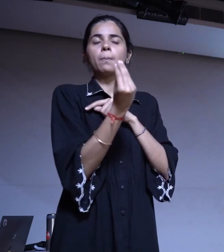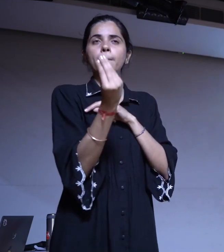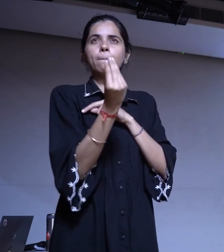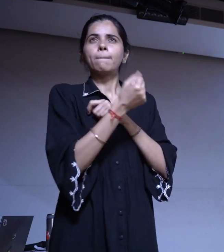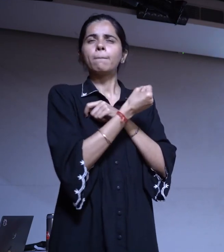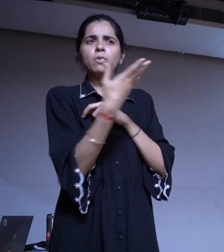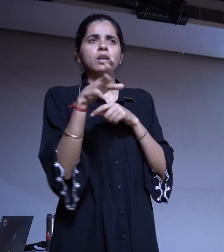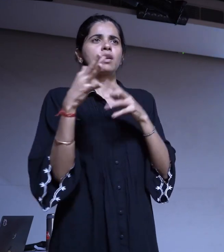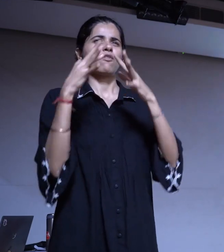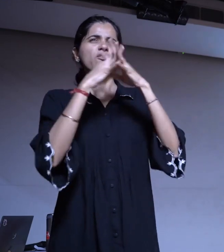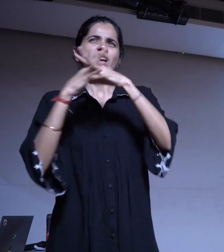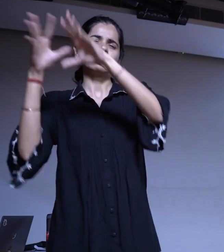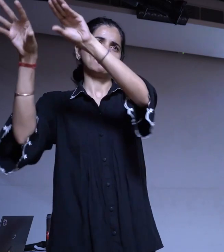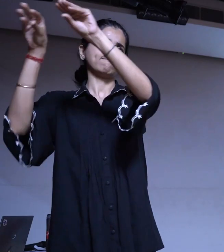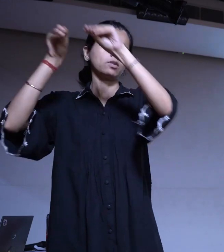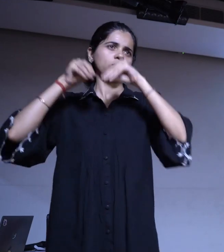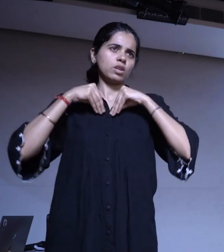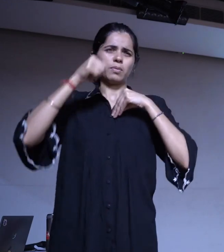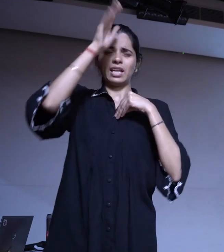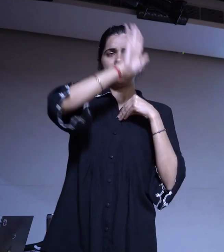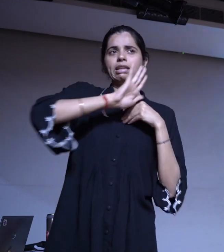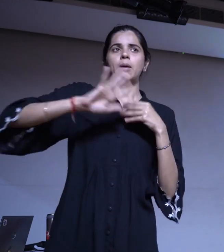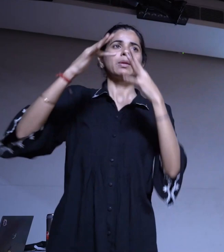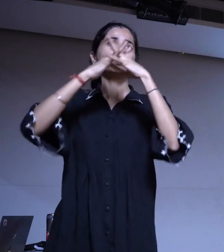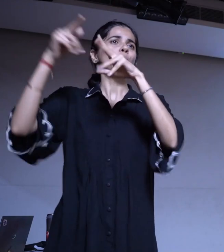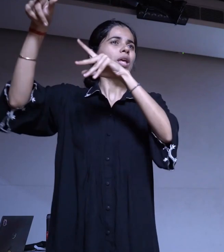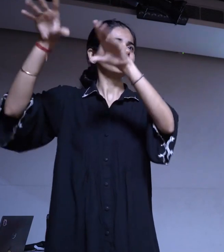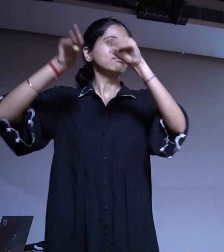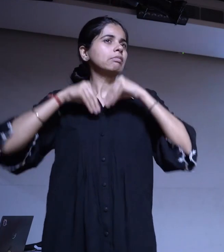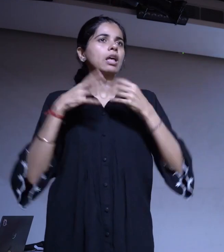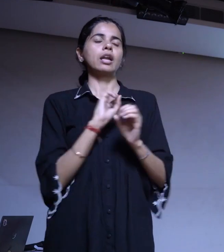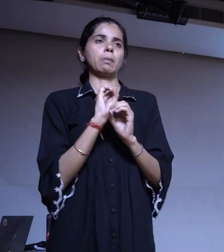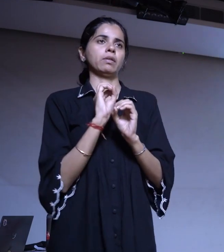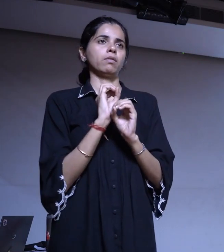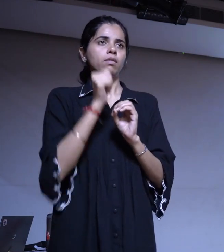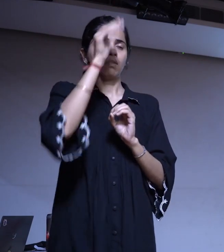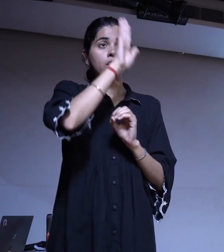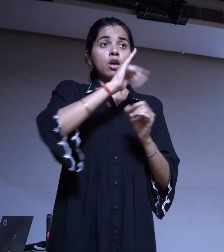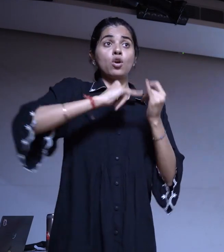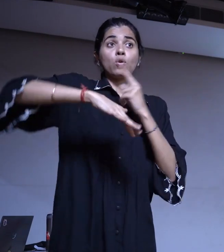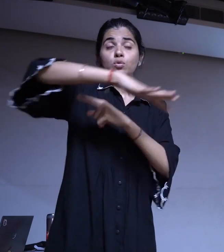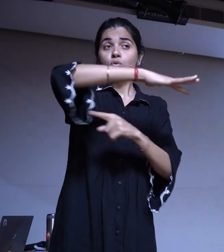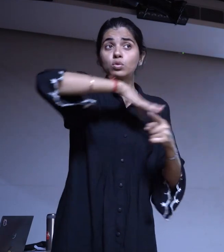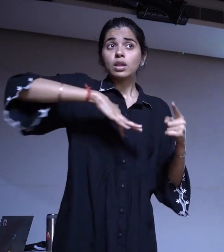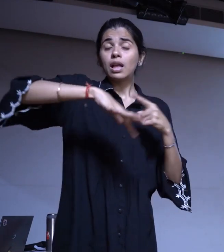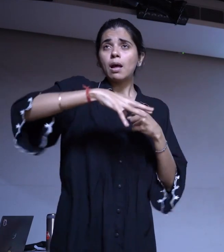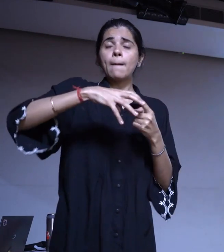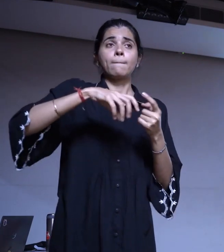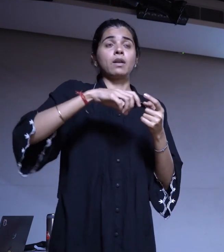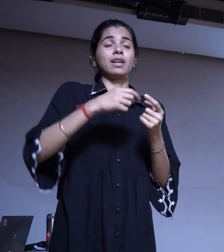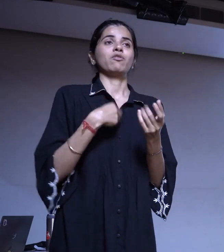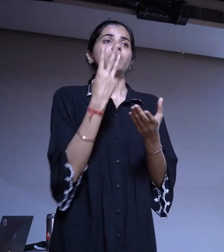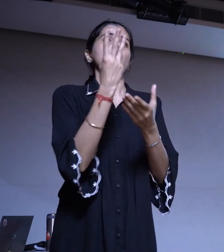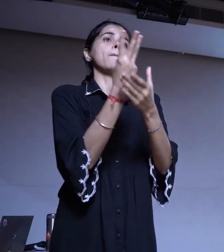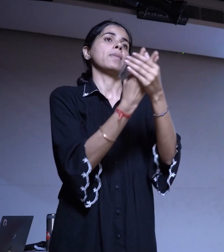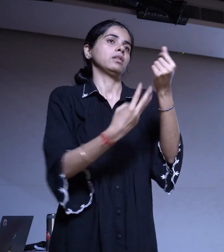just taken from the West so they were not already adapted to Indian settings many of them were monolingual and as a society we are just not monolingual we are